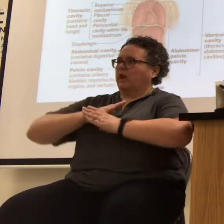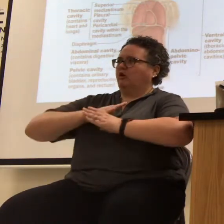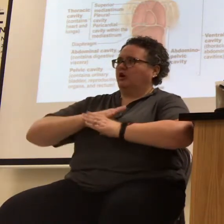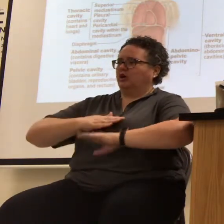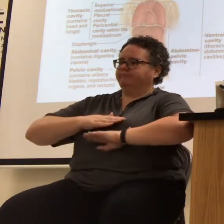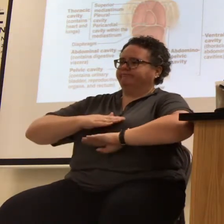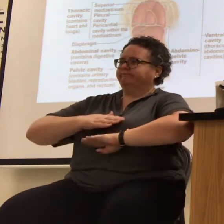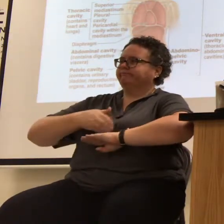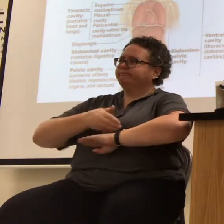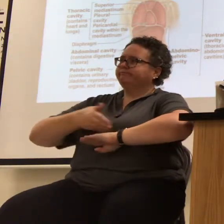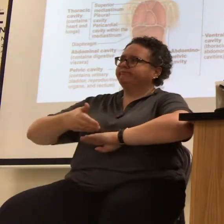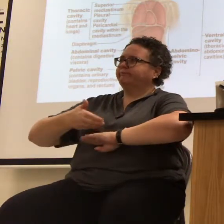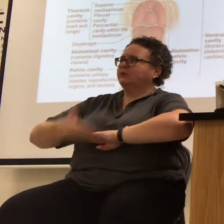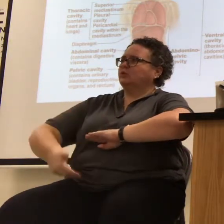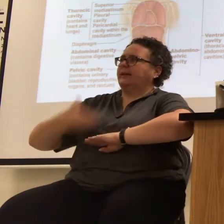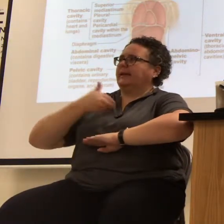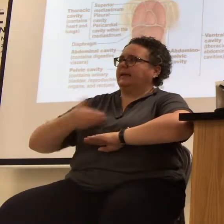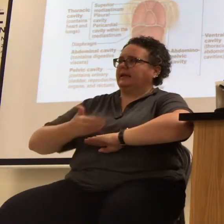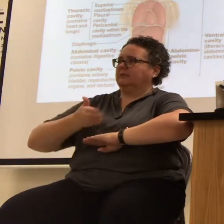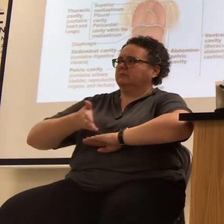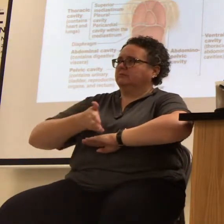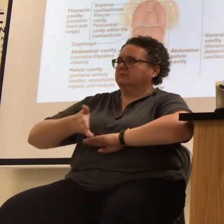Border between.